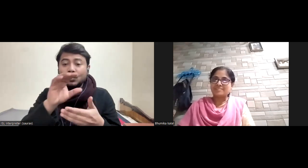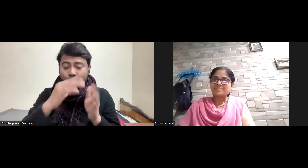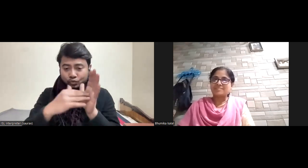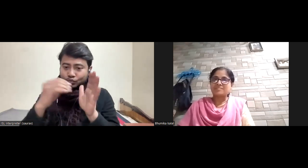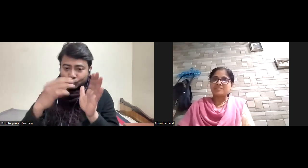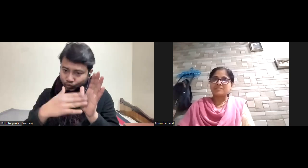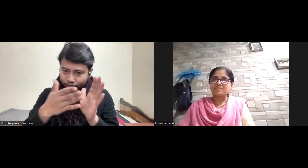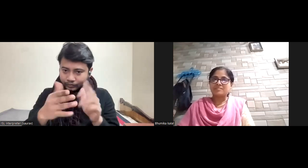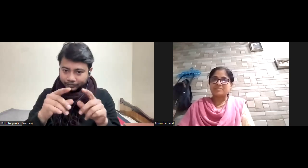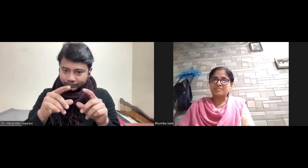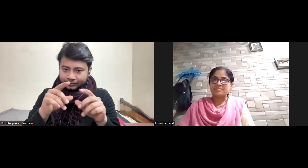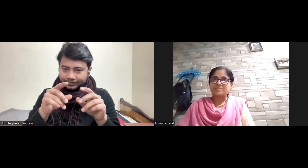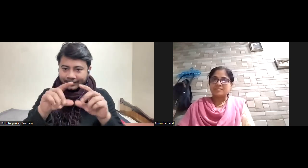Uh,